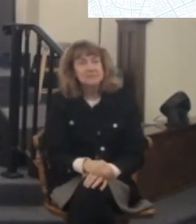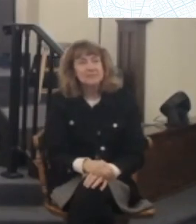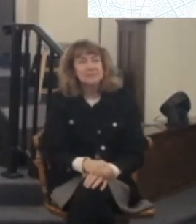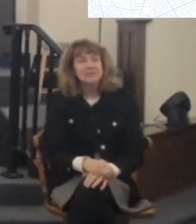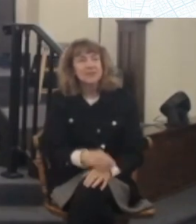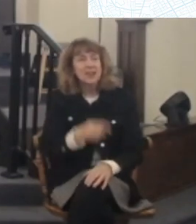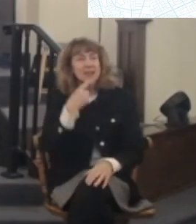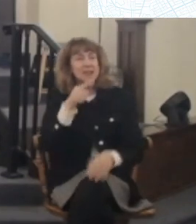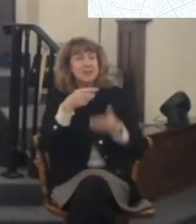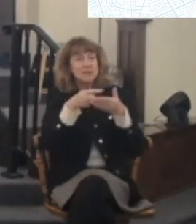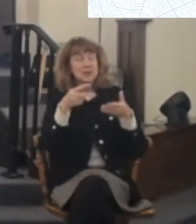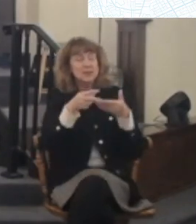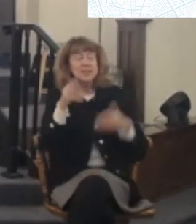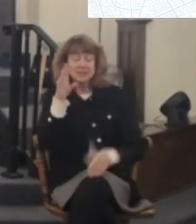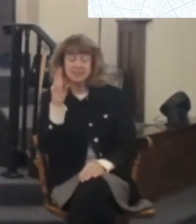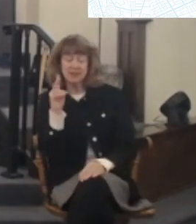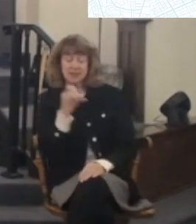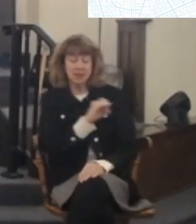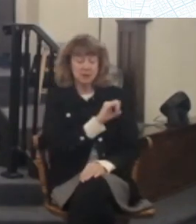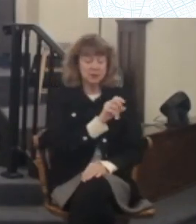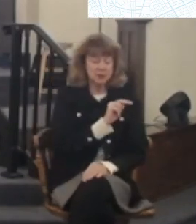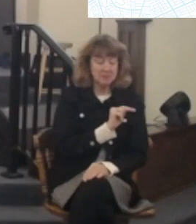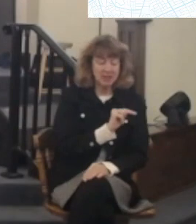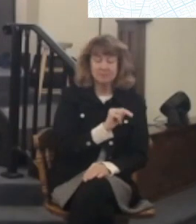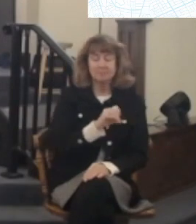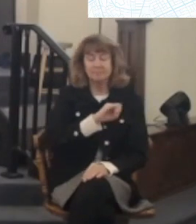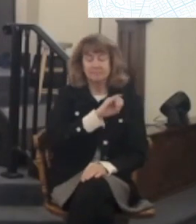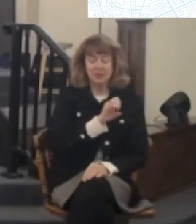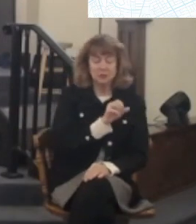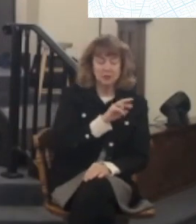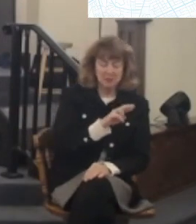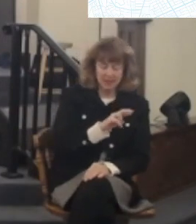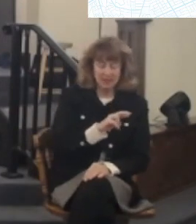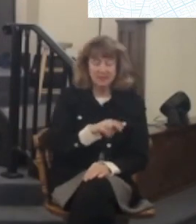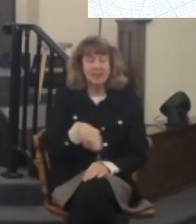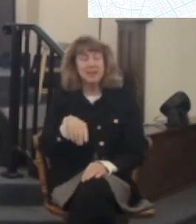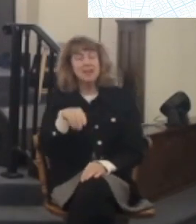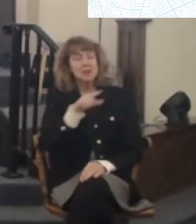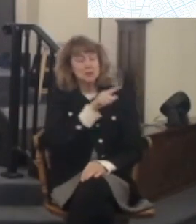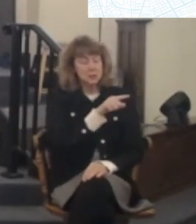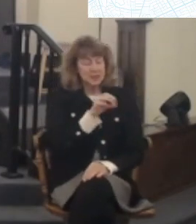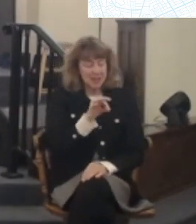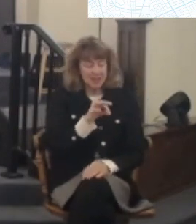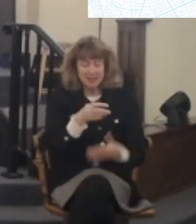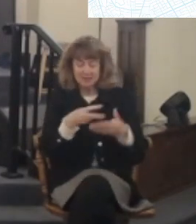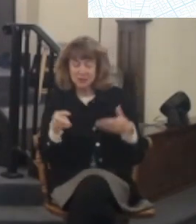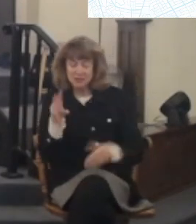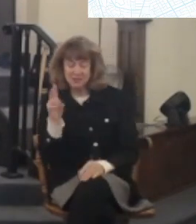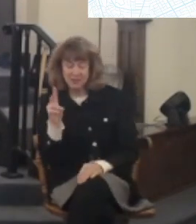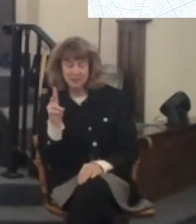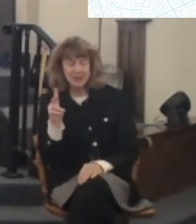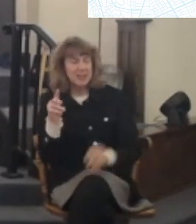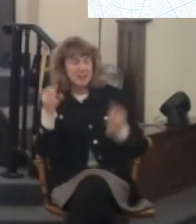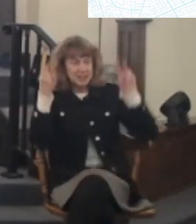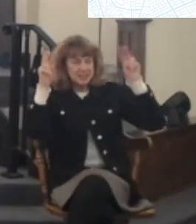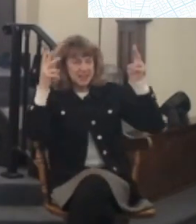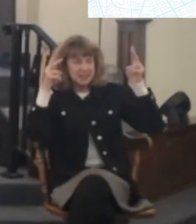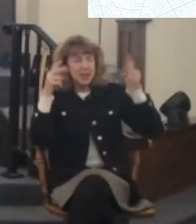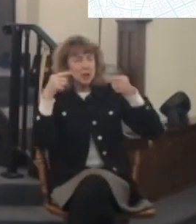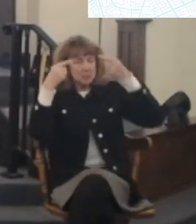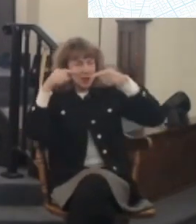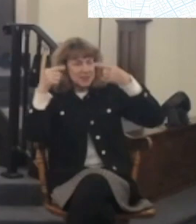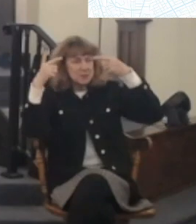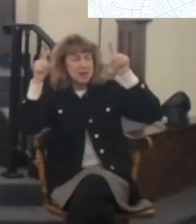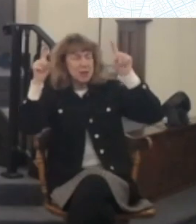Reading verse 7, the two words that stick out to me are peace and prosperity.